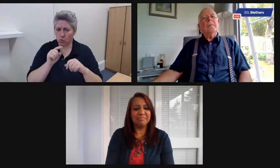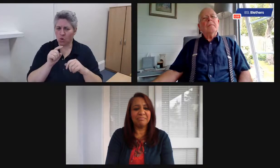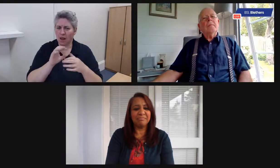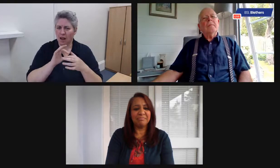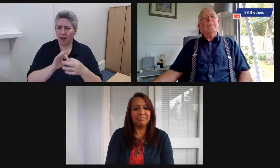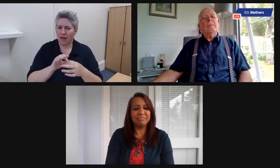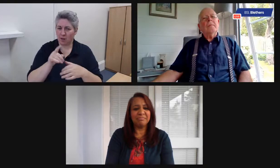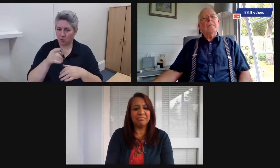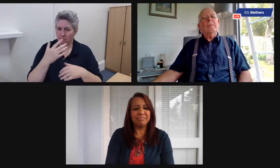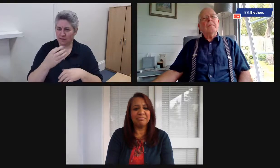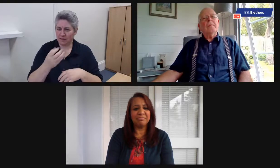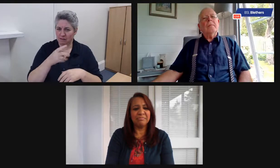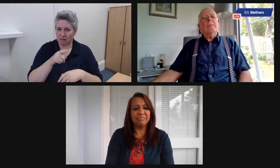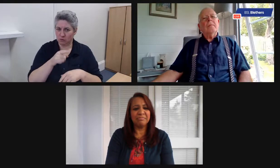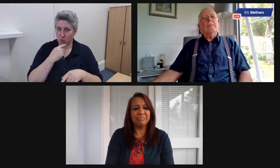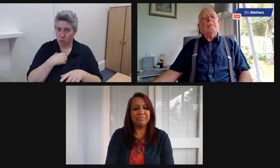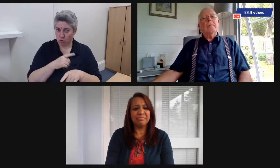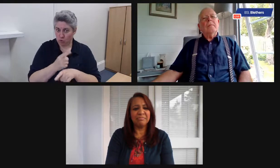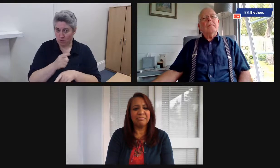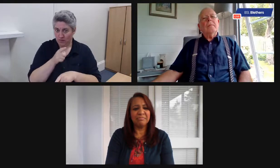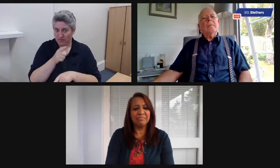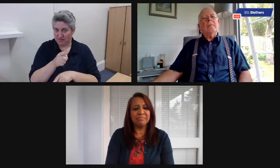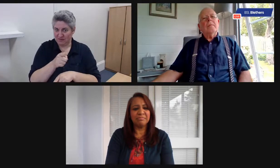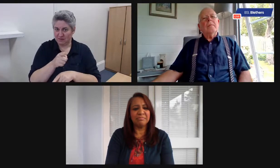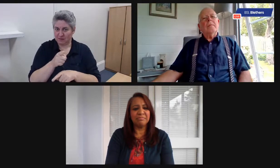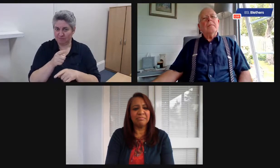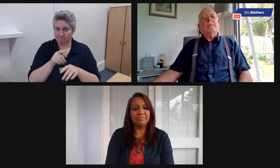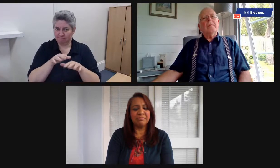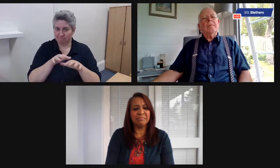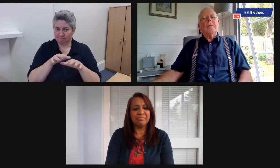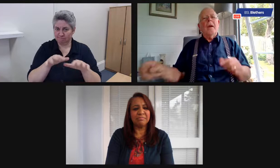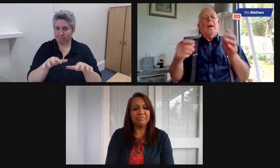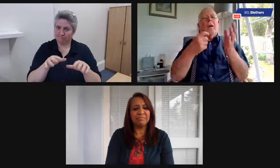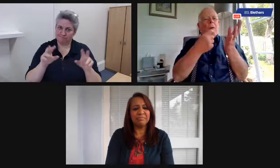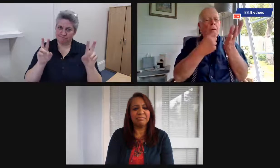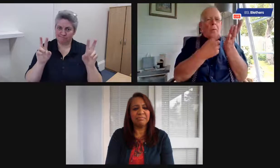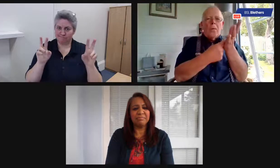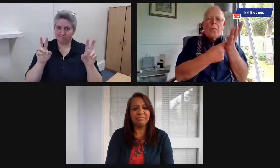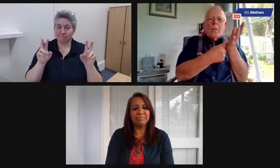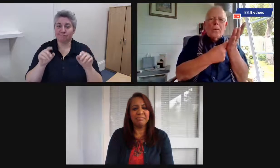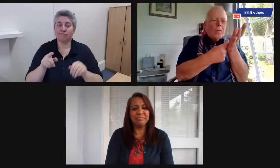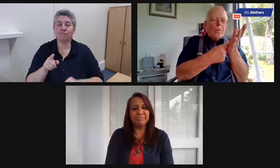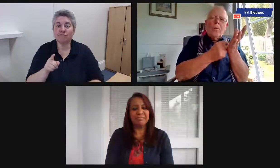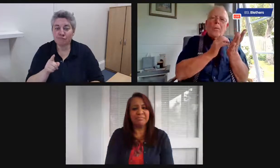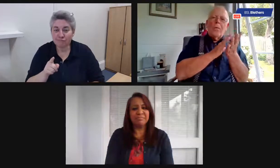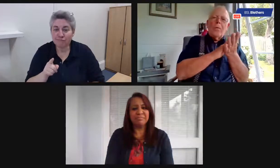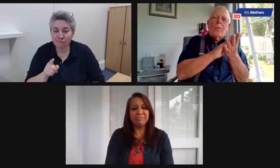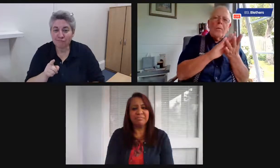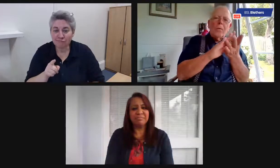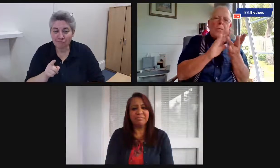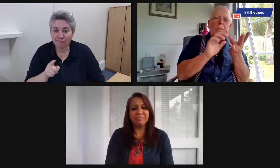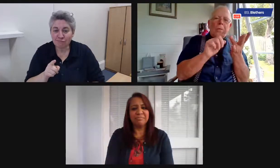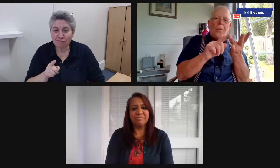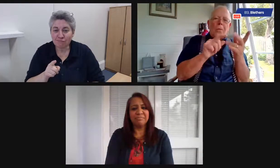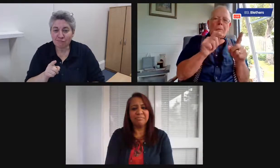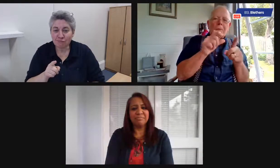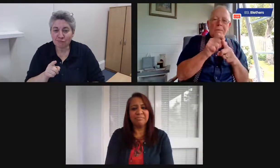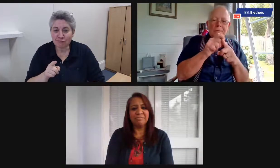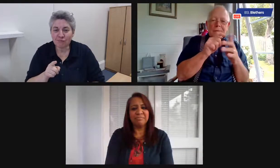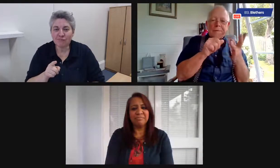Could we have a look at one of the other photos that you'd spoken about? Oh, I think we